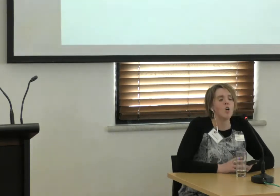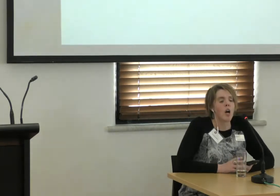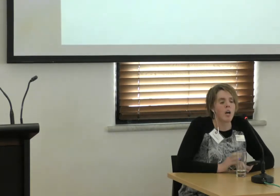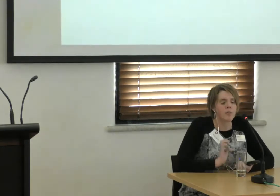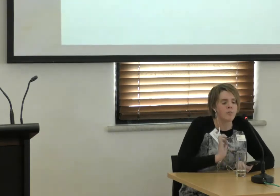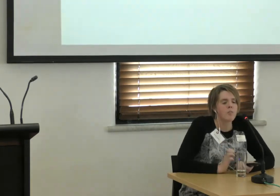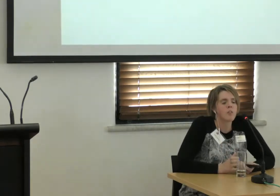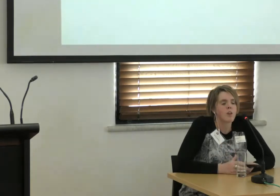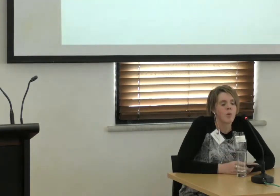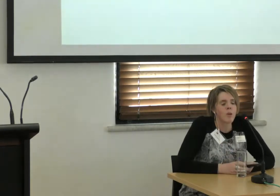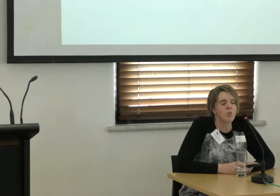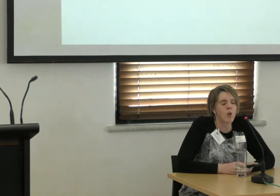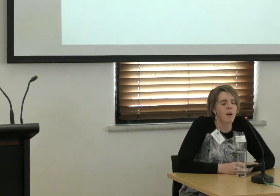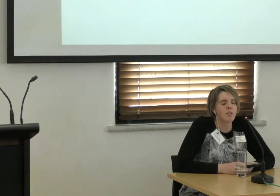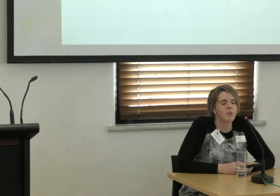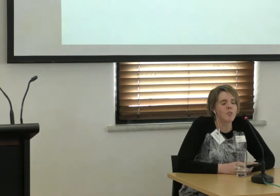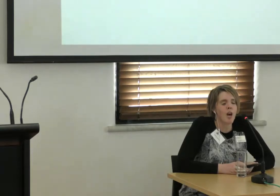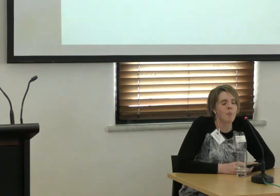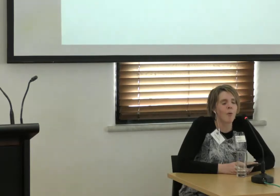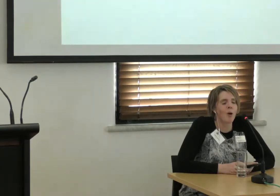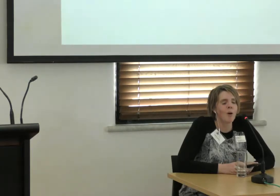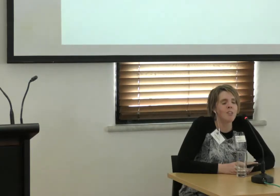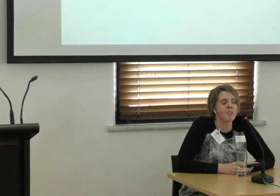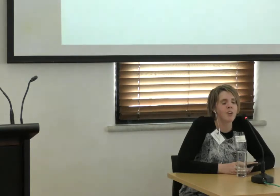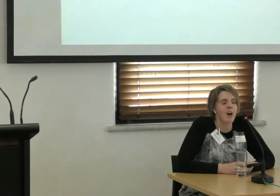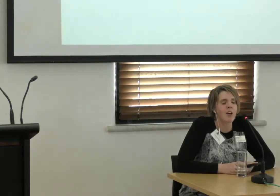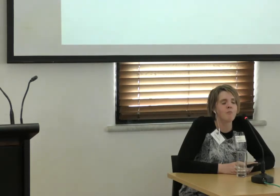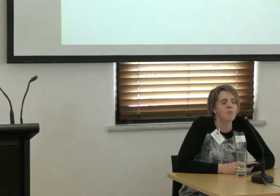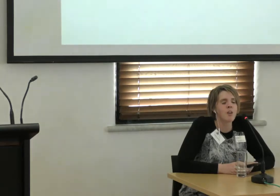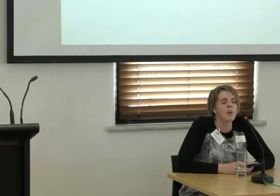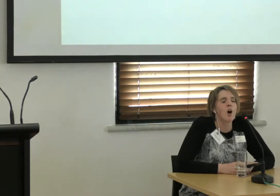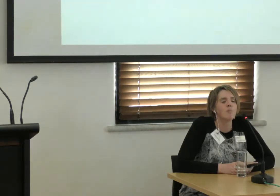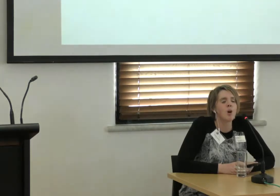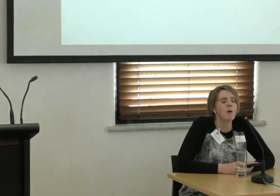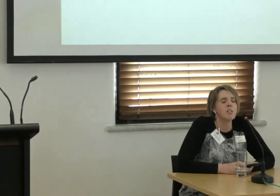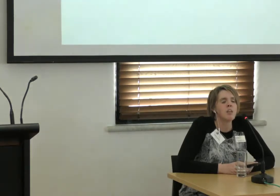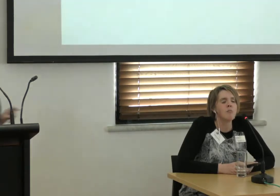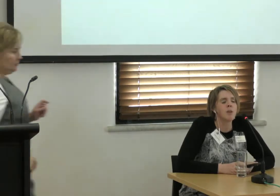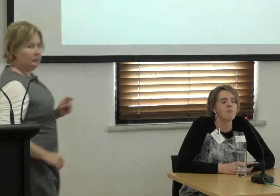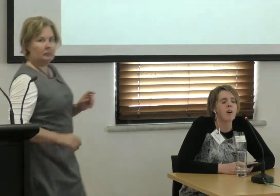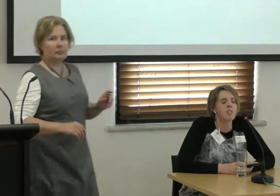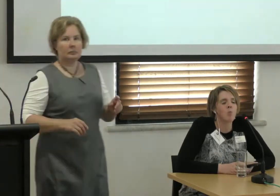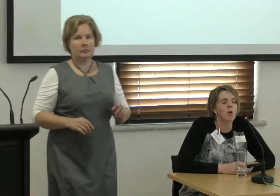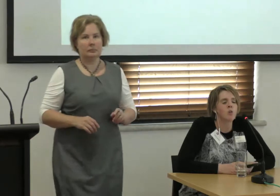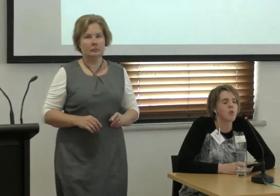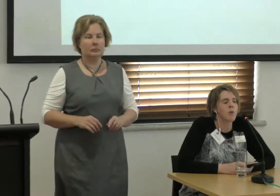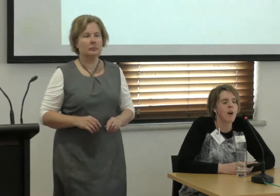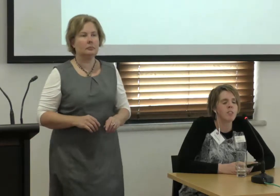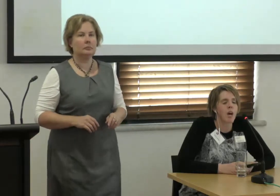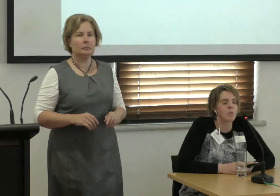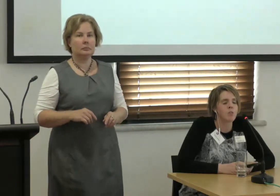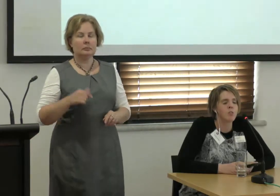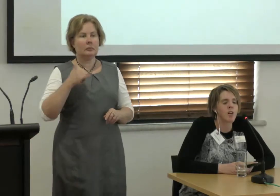All right, we could talk about this all day, but what I might do now, I might see if we can find someone on two of